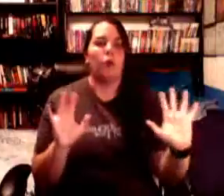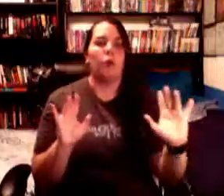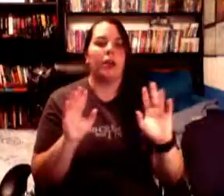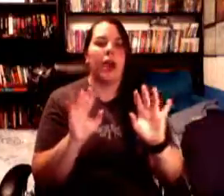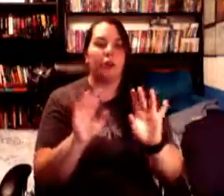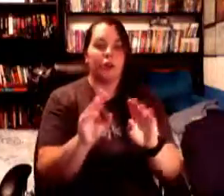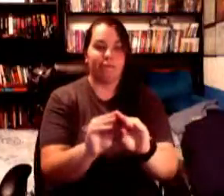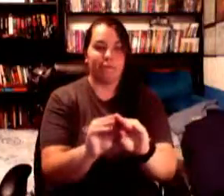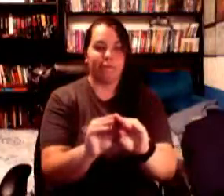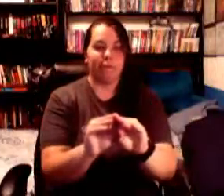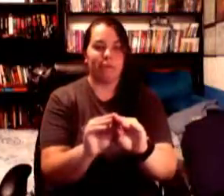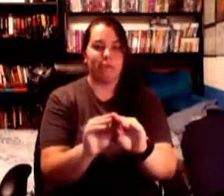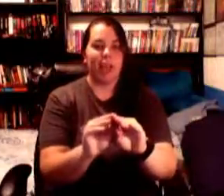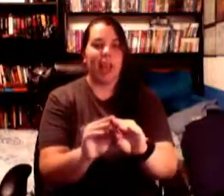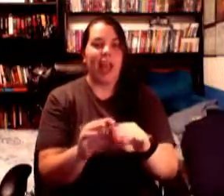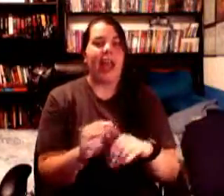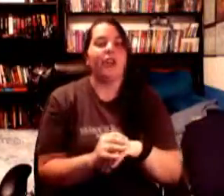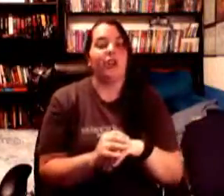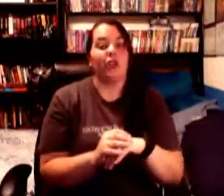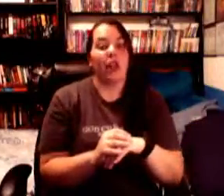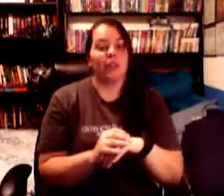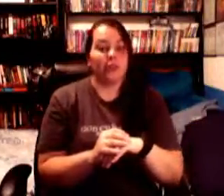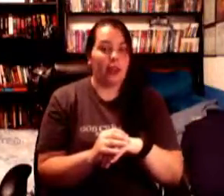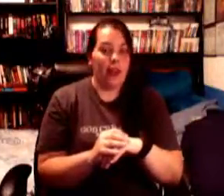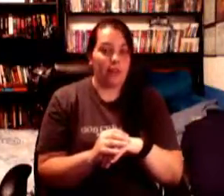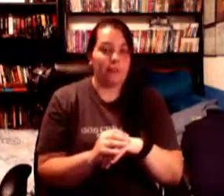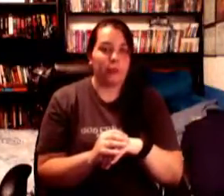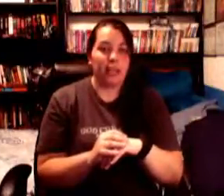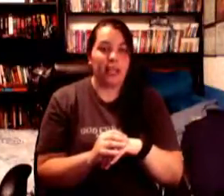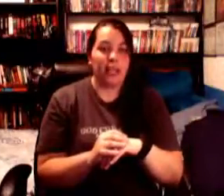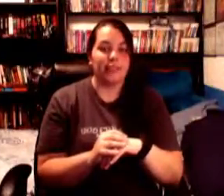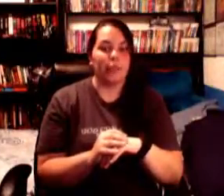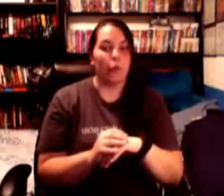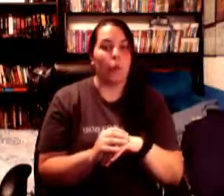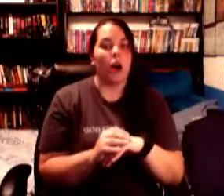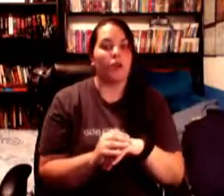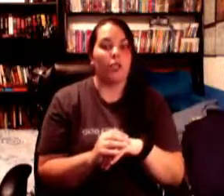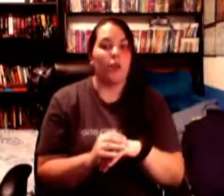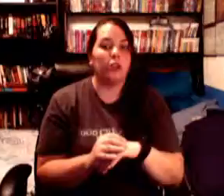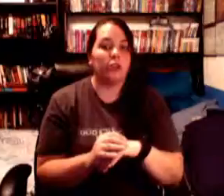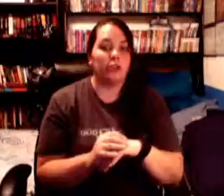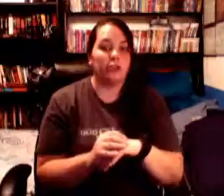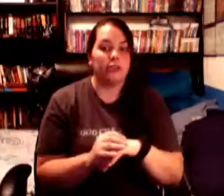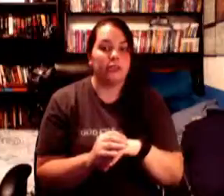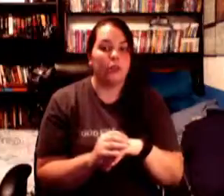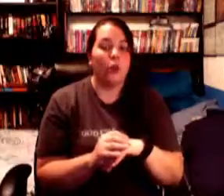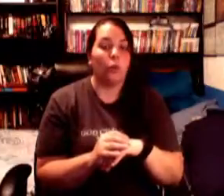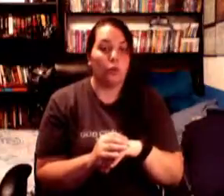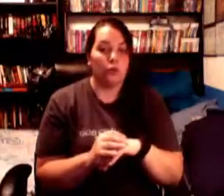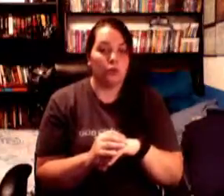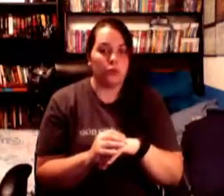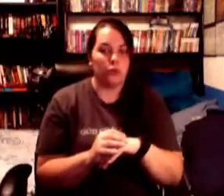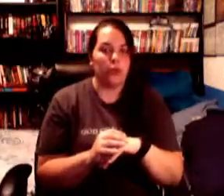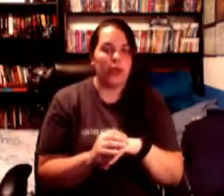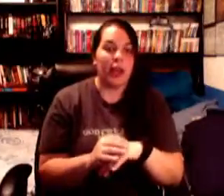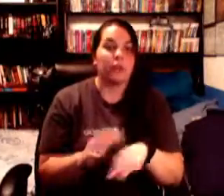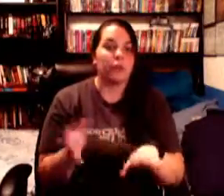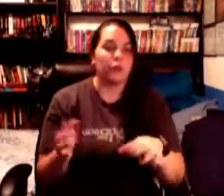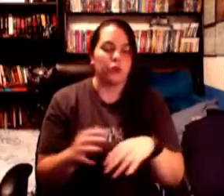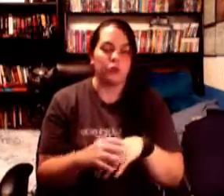were gathered. And then your next line is watching while Jesus was crucified. As Jesus was